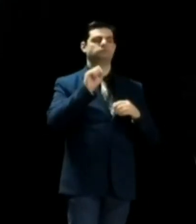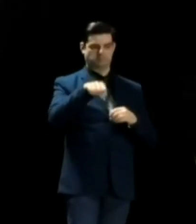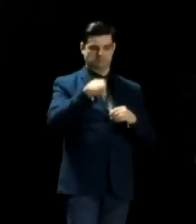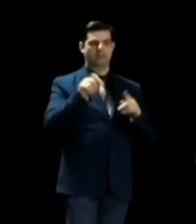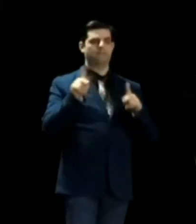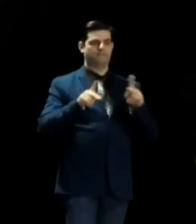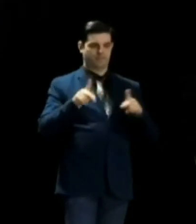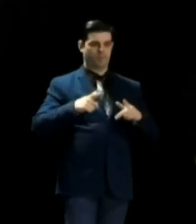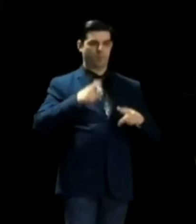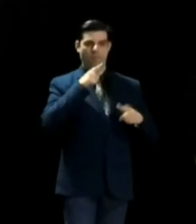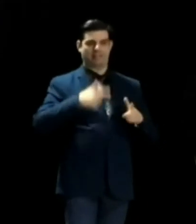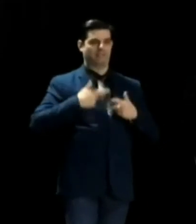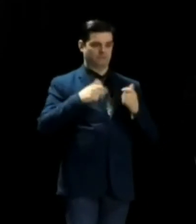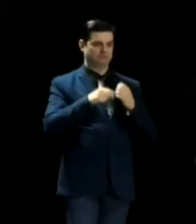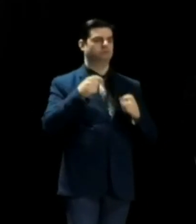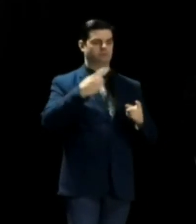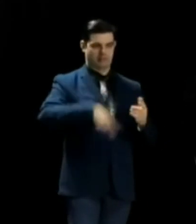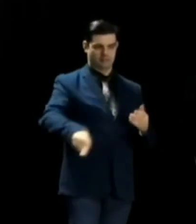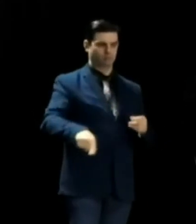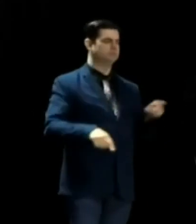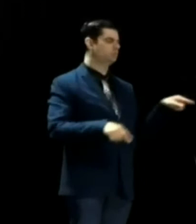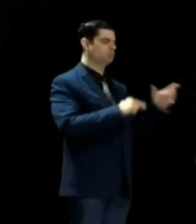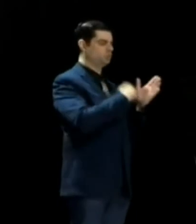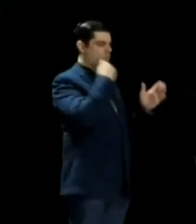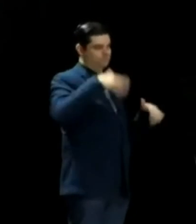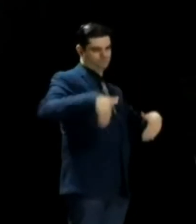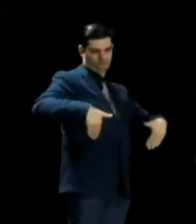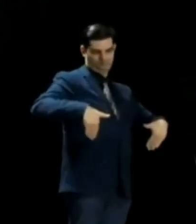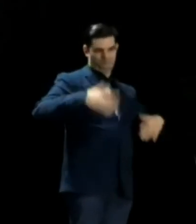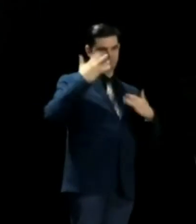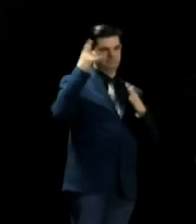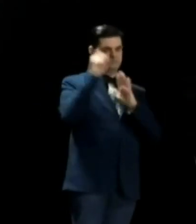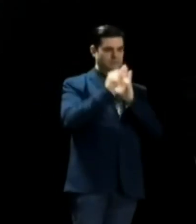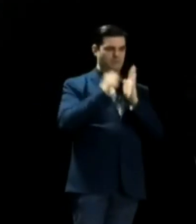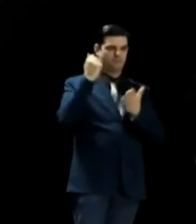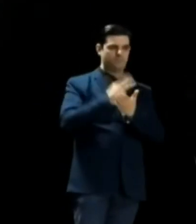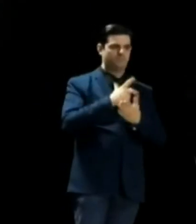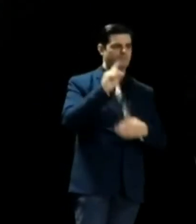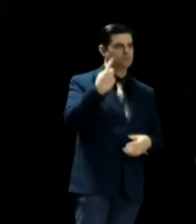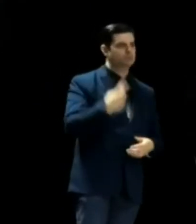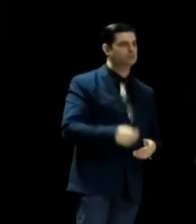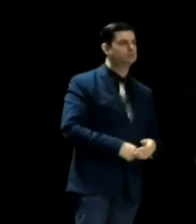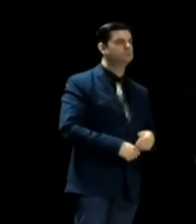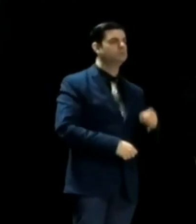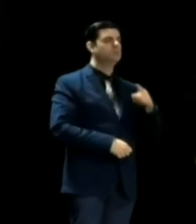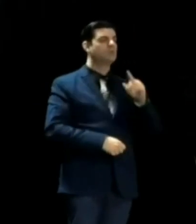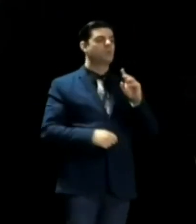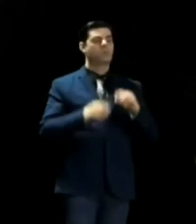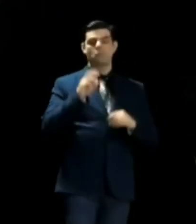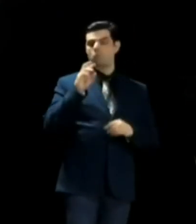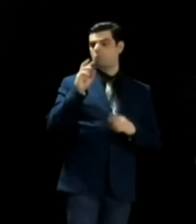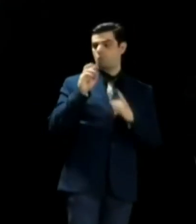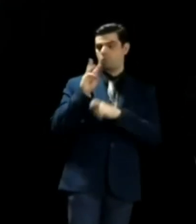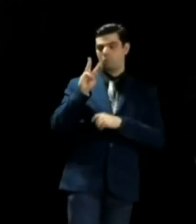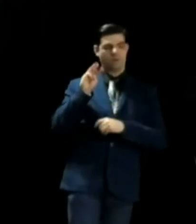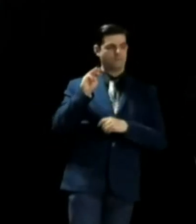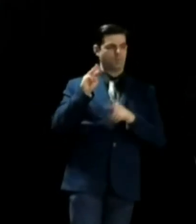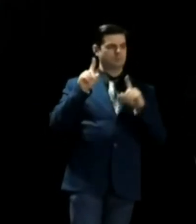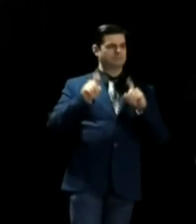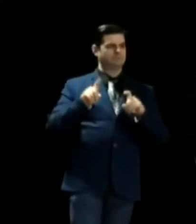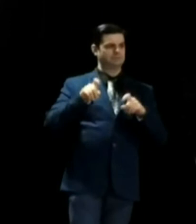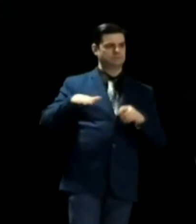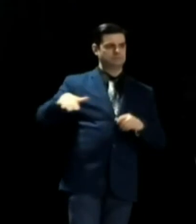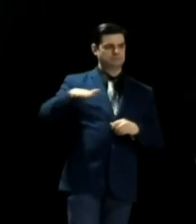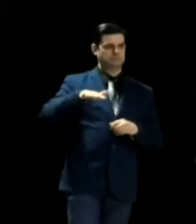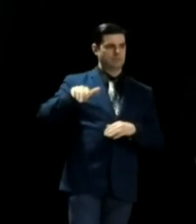everybody deeming that we have testing capacity. And what's your status of the Walmart testing site? I read they did some tests today,